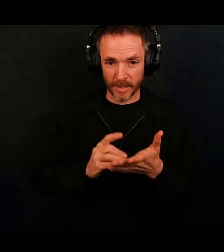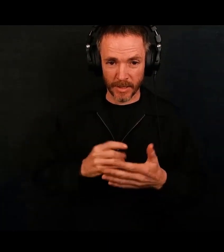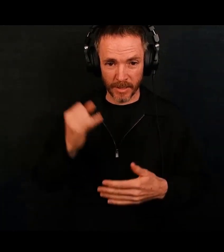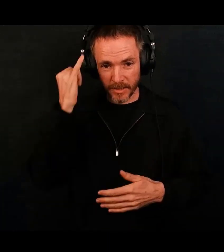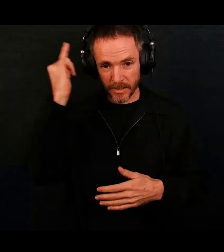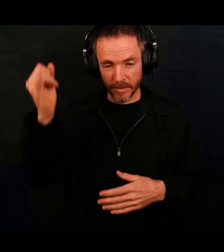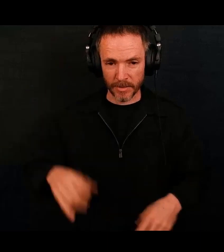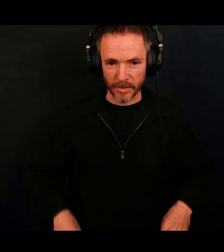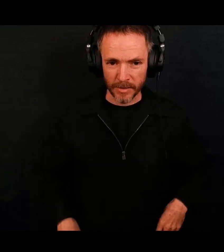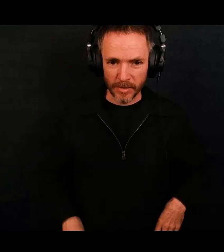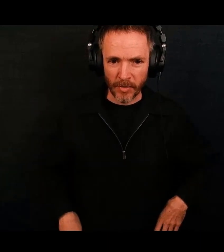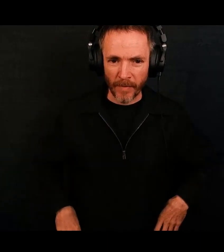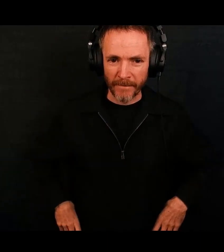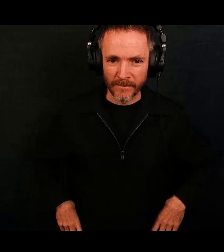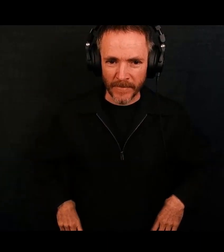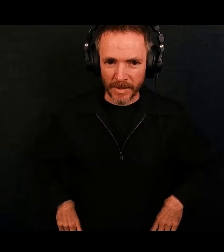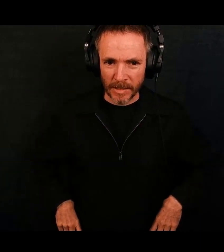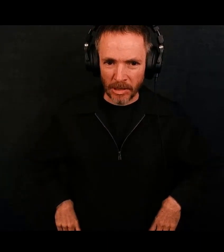getting design ideas.